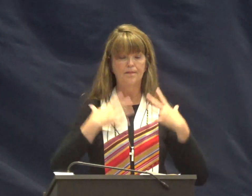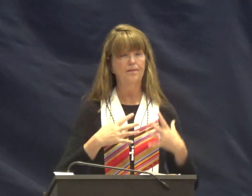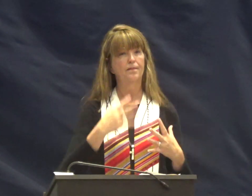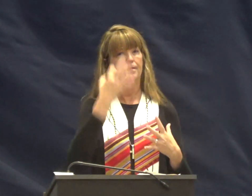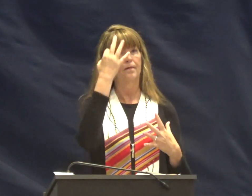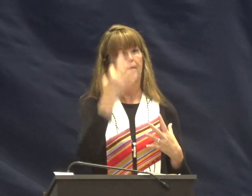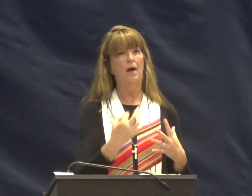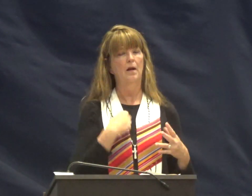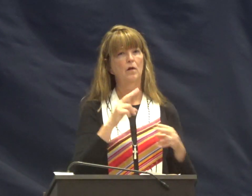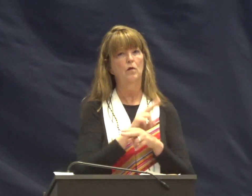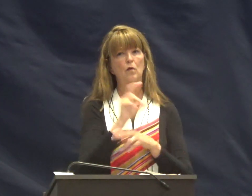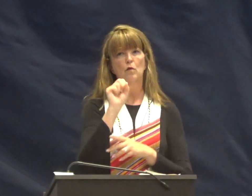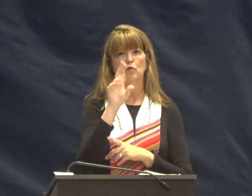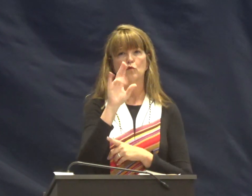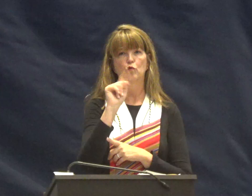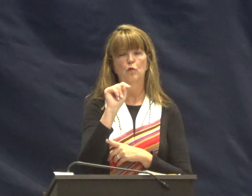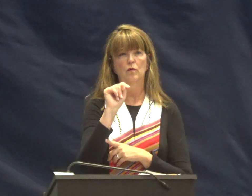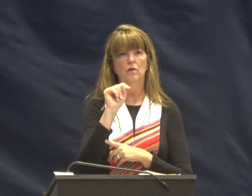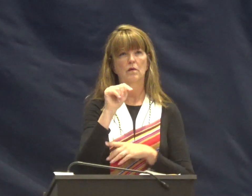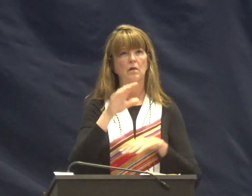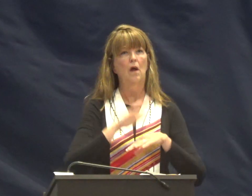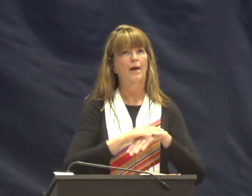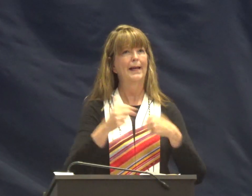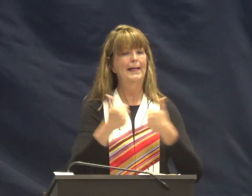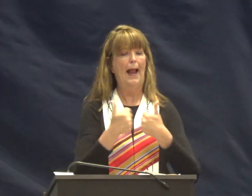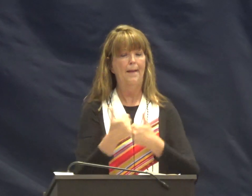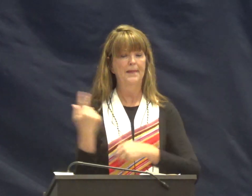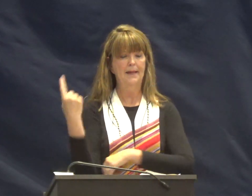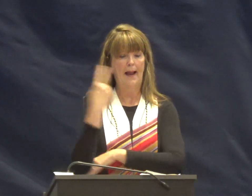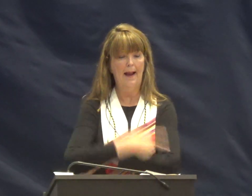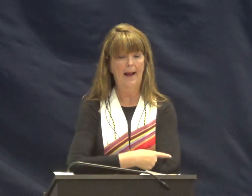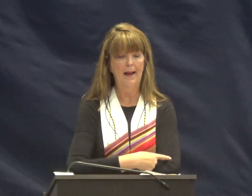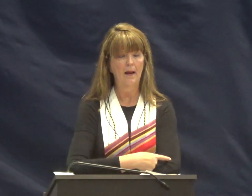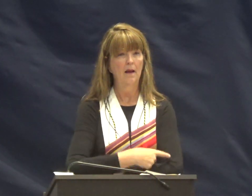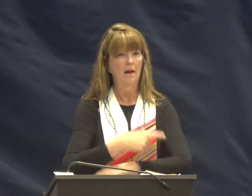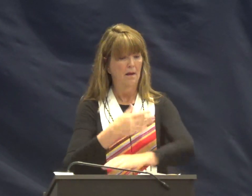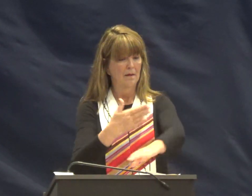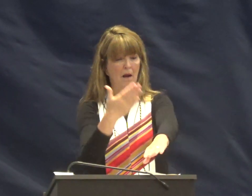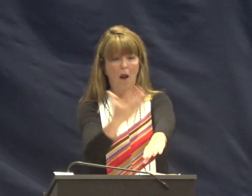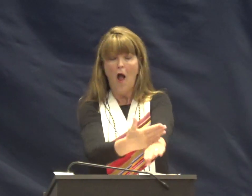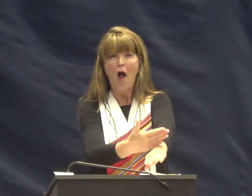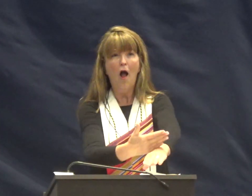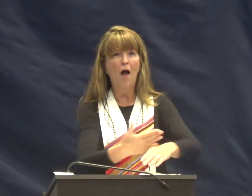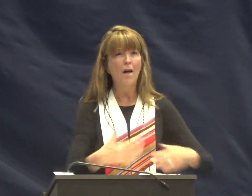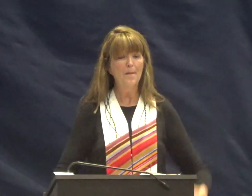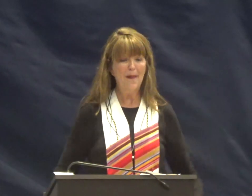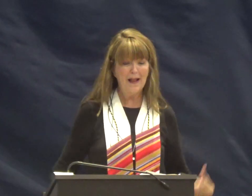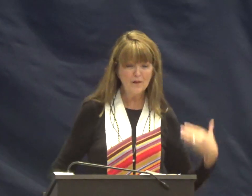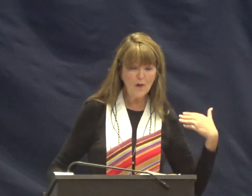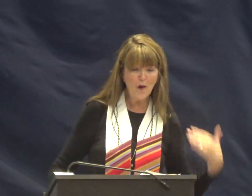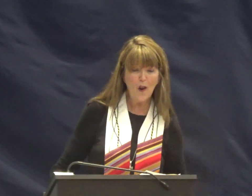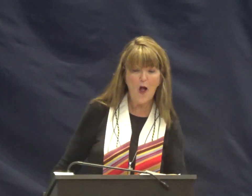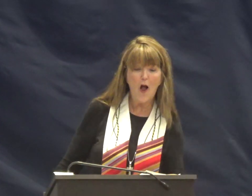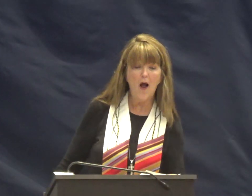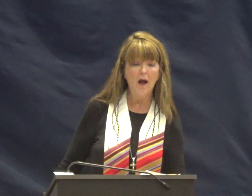Easter? That's kind of what it looked like. So the sleeves were long and the pants were long, and I wore them on rain